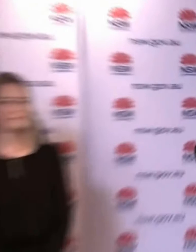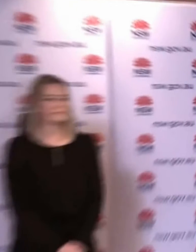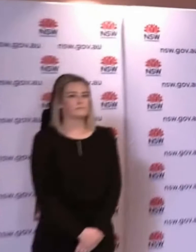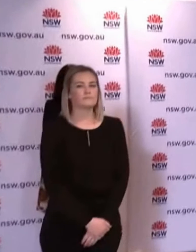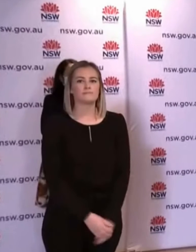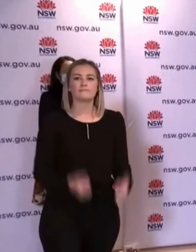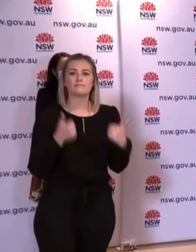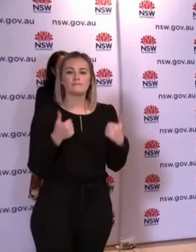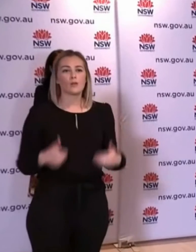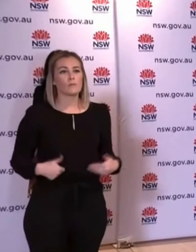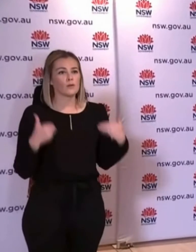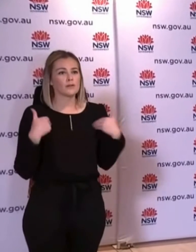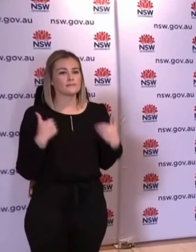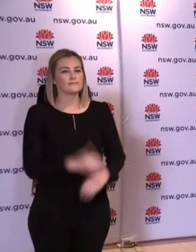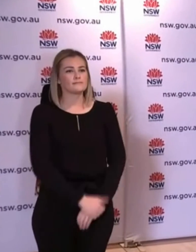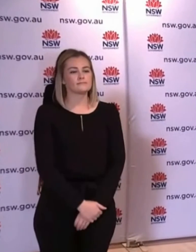Good morning.